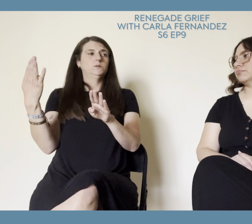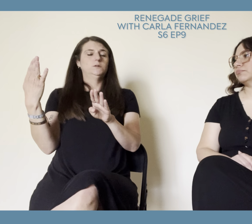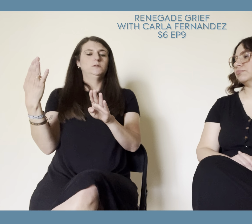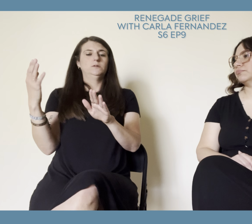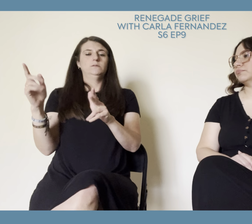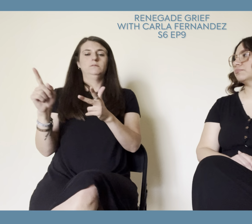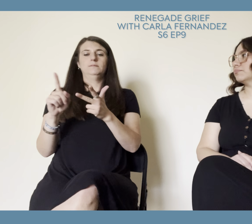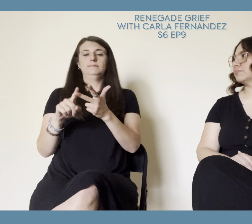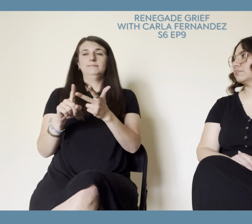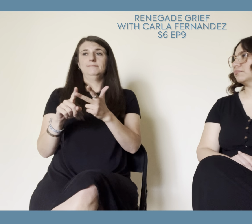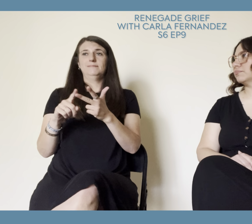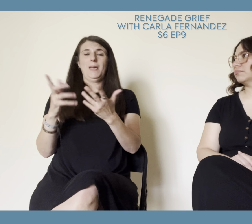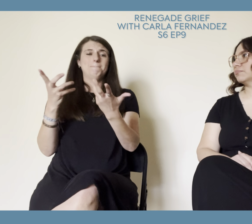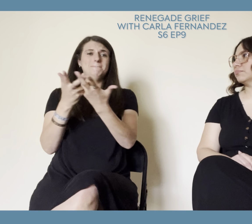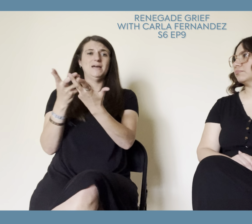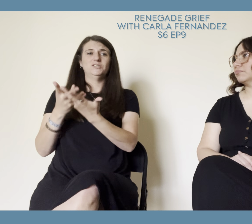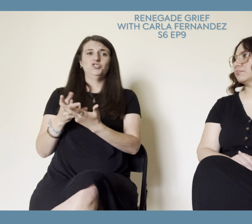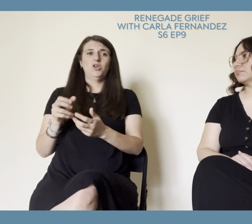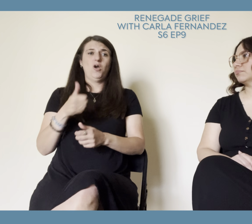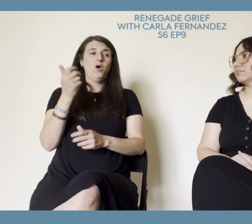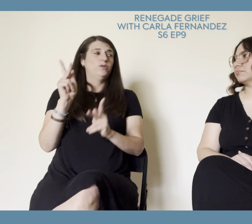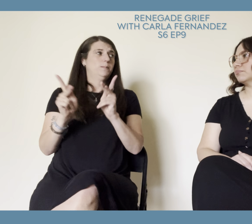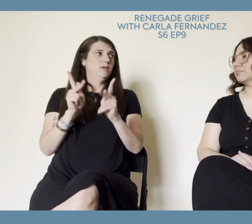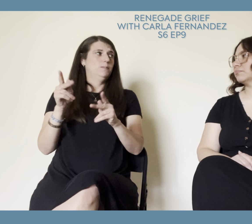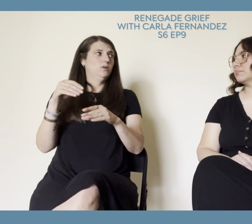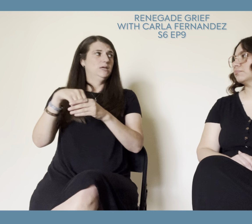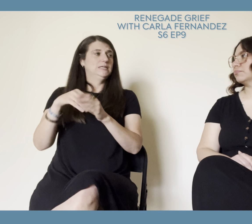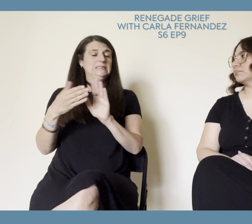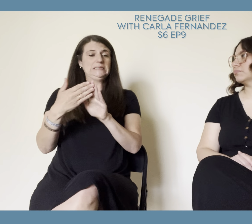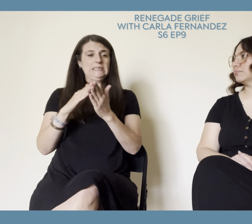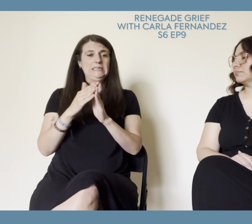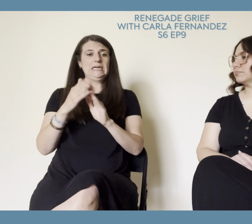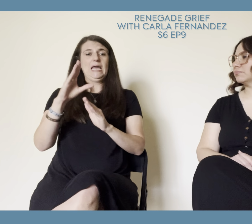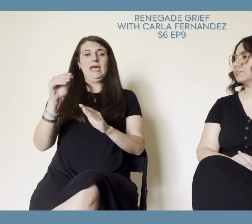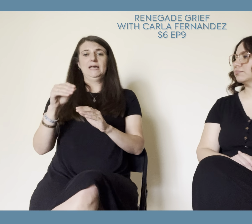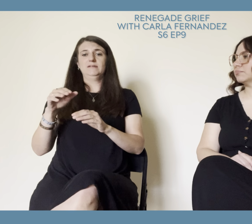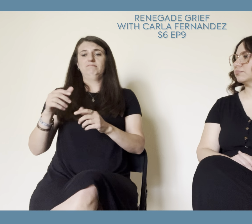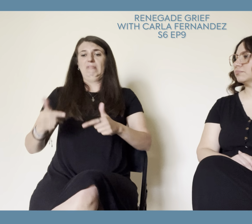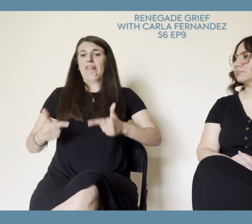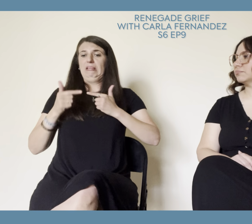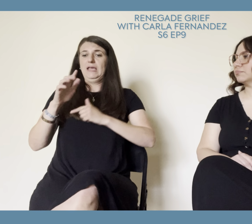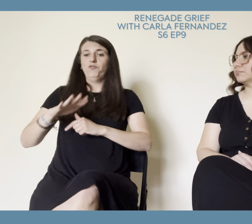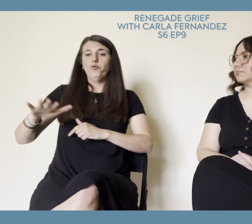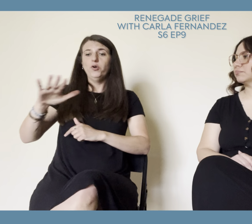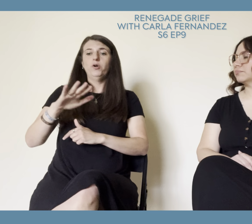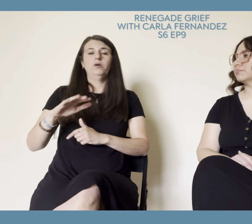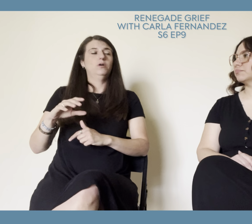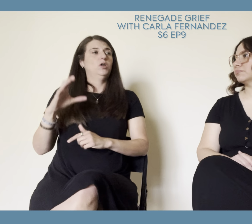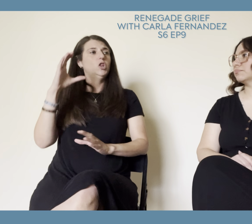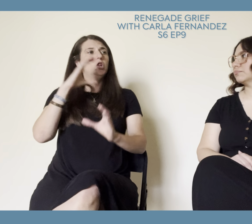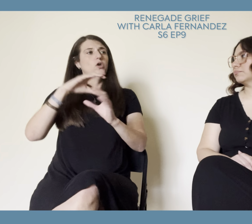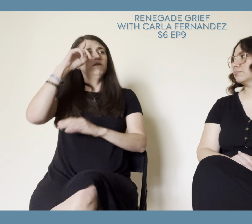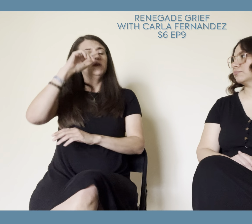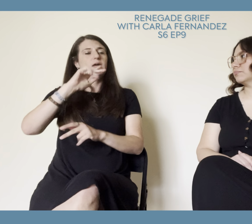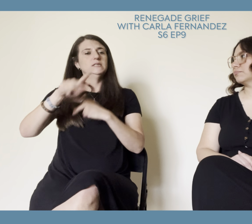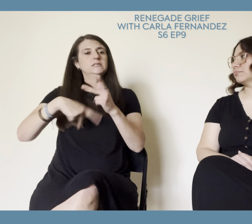could match them to other people in their city and over time their neighborhood who were looking for this kind of space, and help form what we